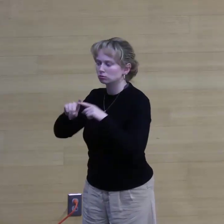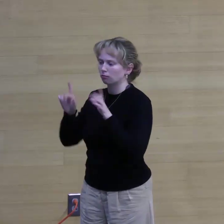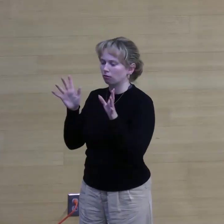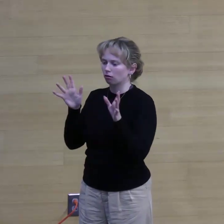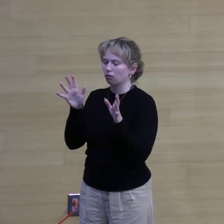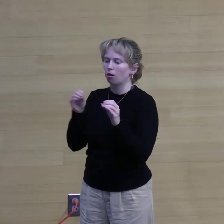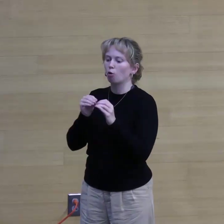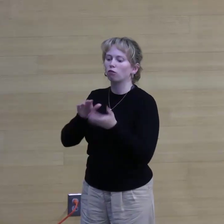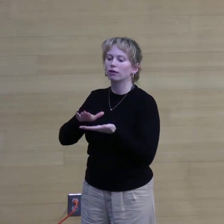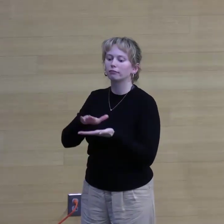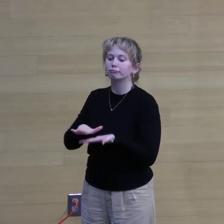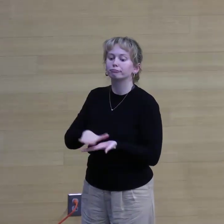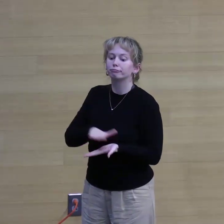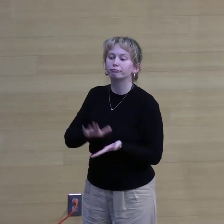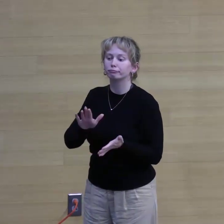of a custodial,